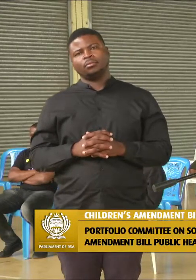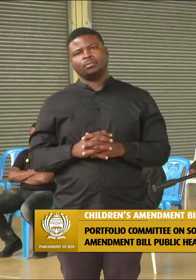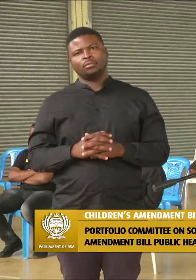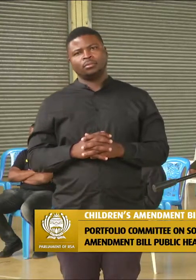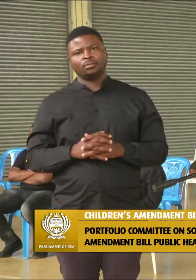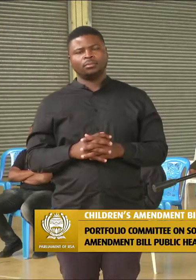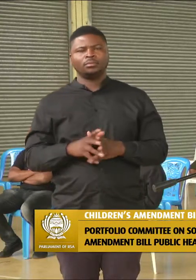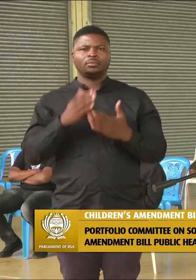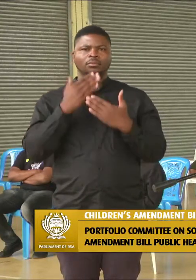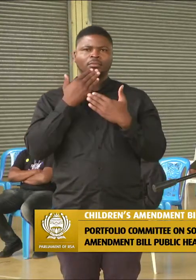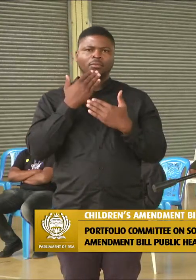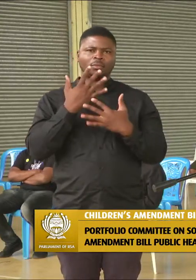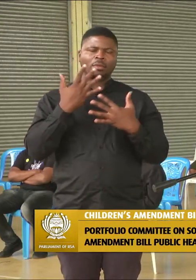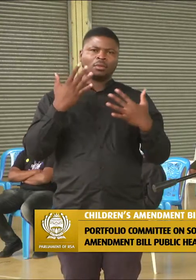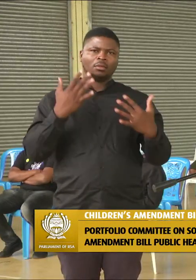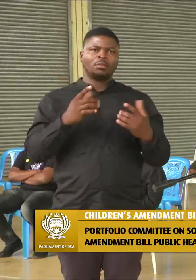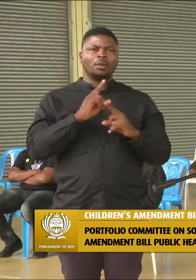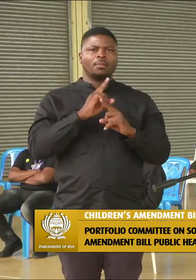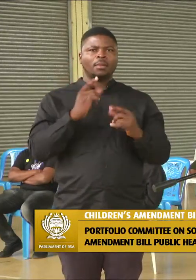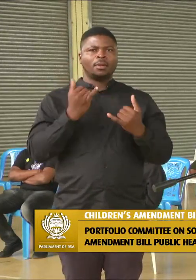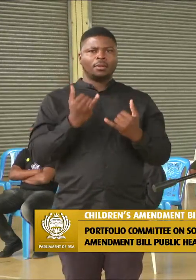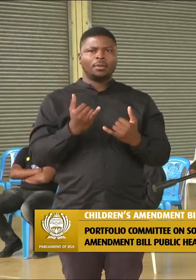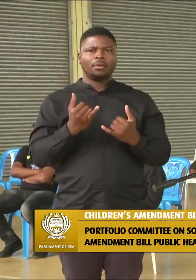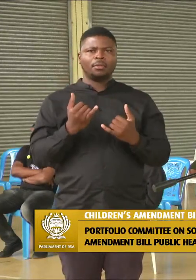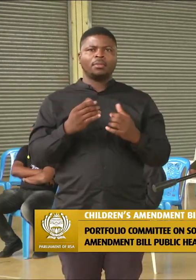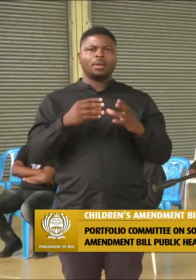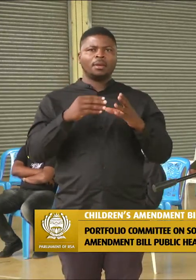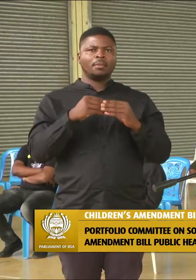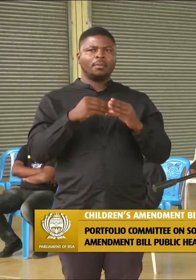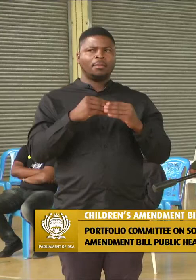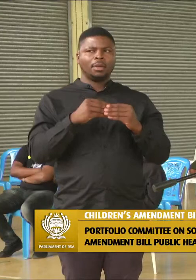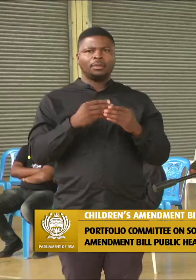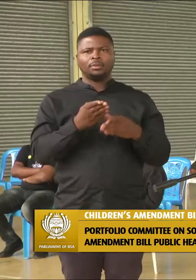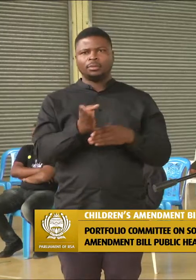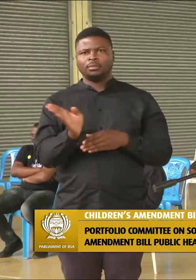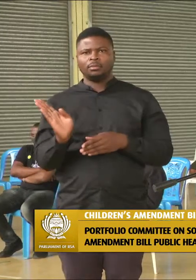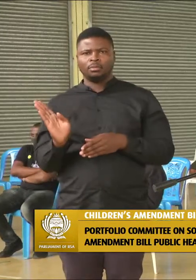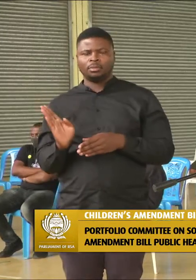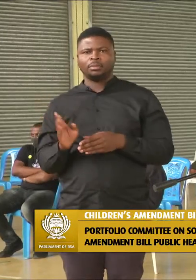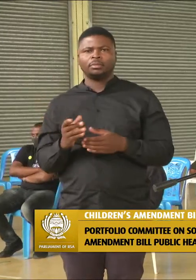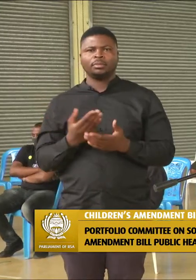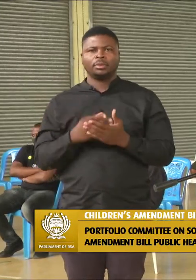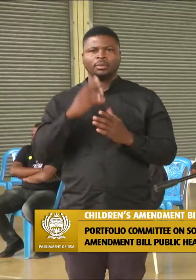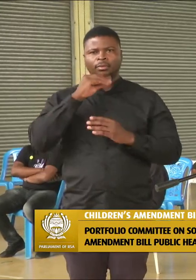Thank you very much. Let me just give over to members just to have a bite.